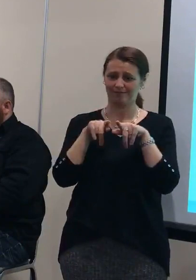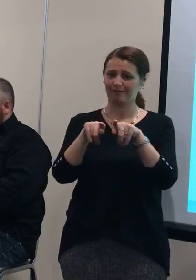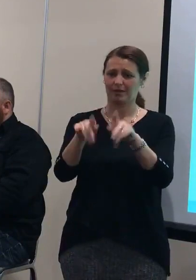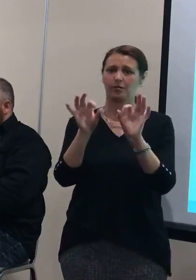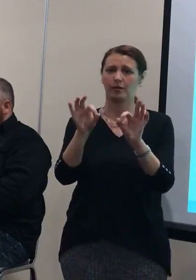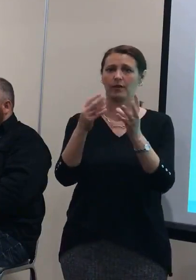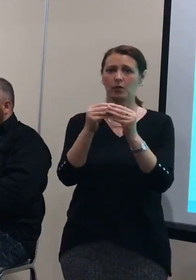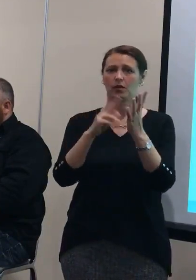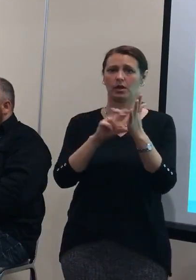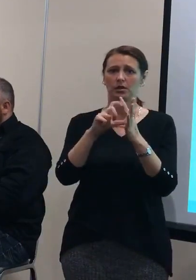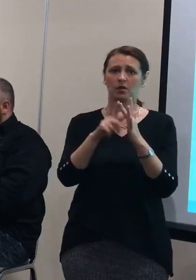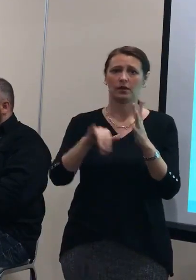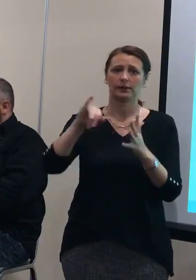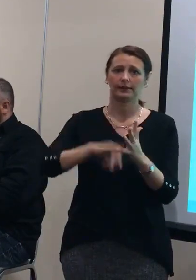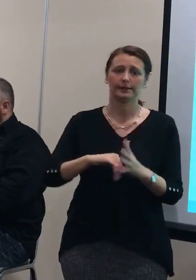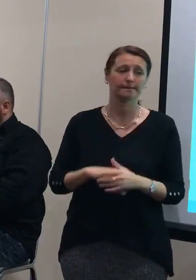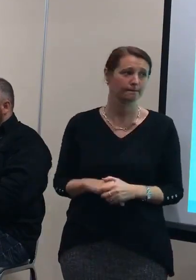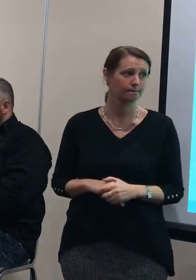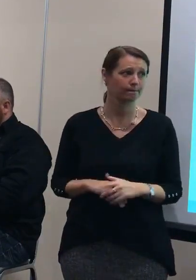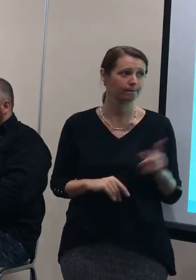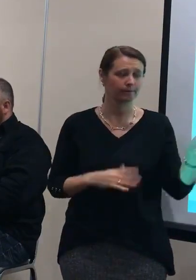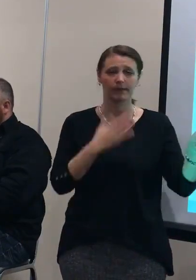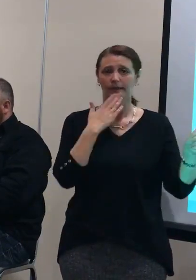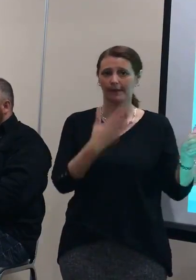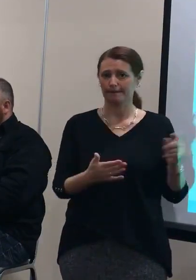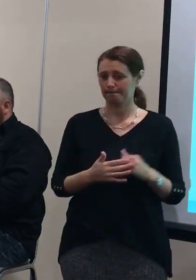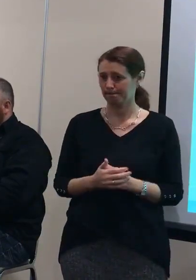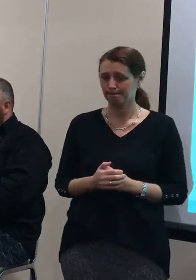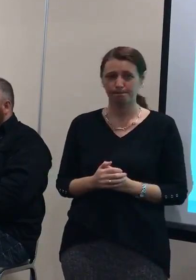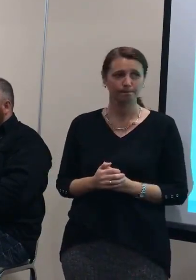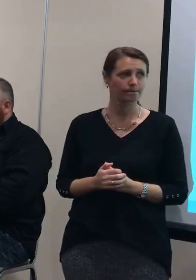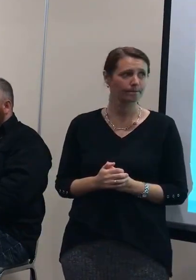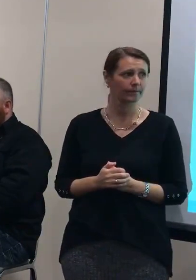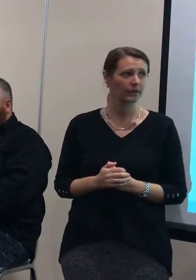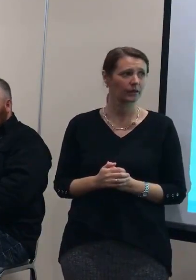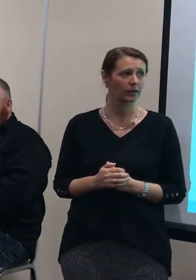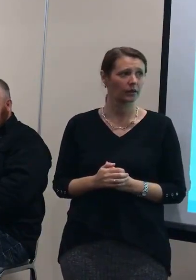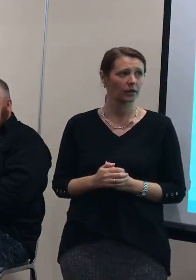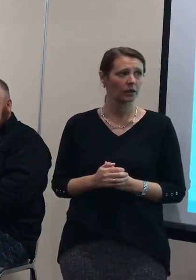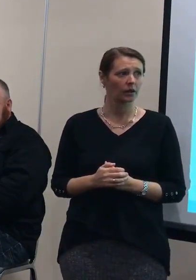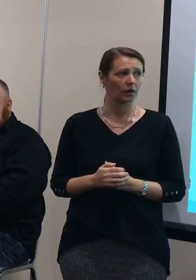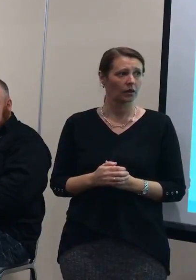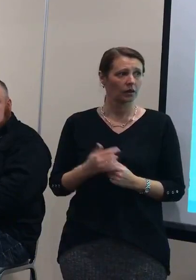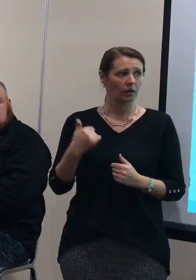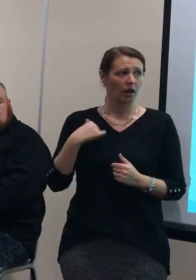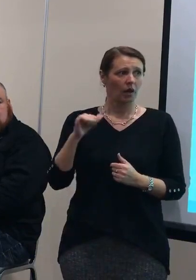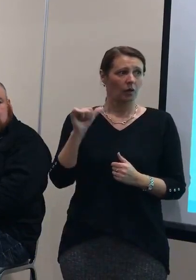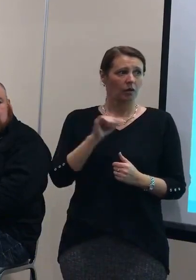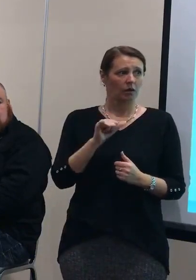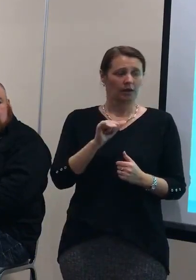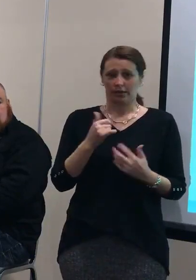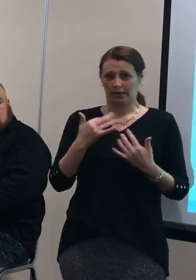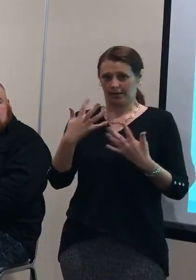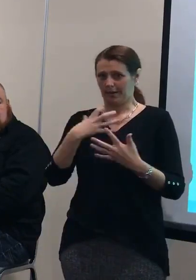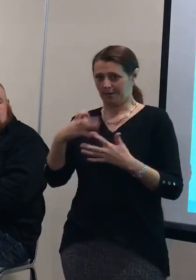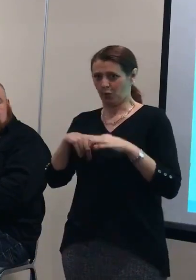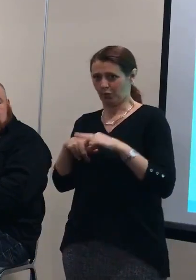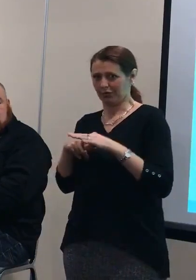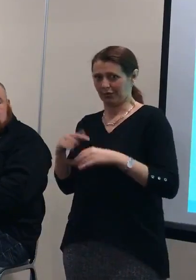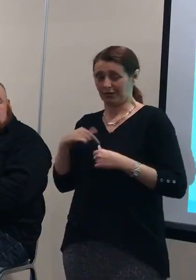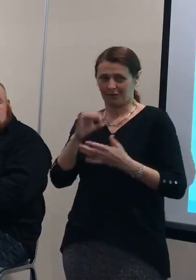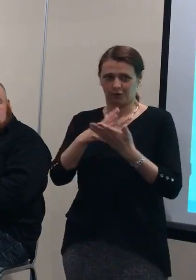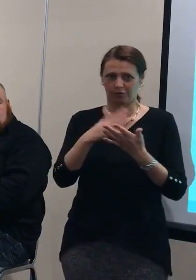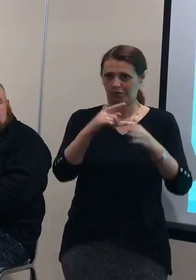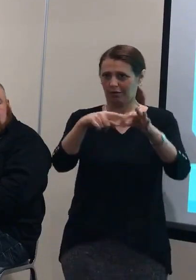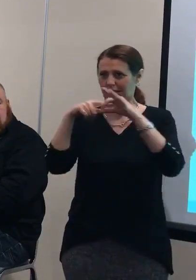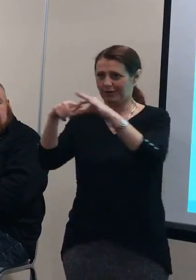with the NDIS. Cool, fantastic. Thanks, David. As I said earlier, look, I would ask many more questions myself with the panel. I'm sure you would